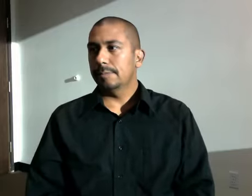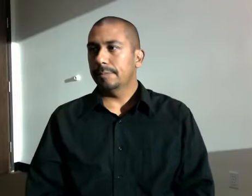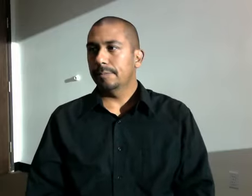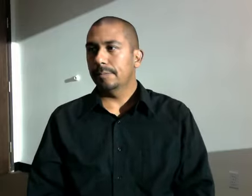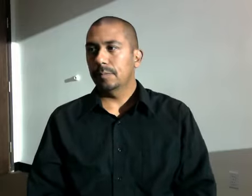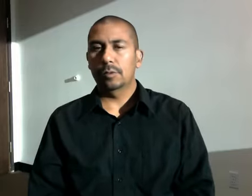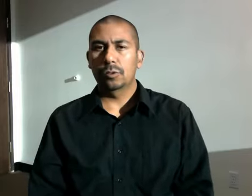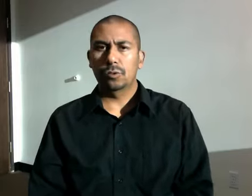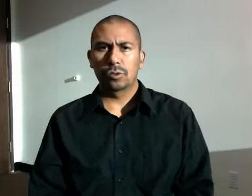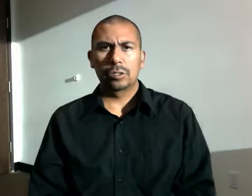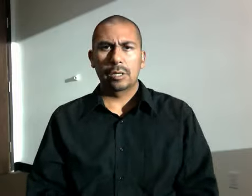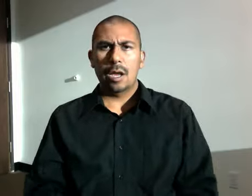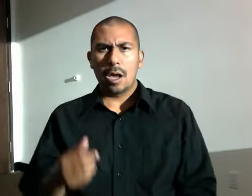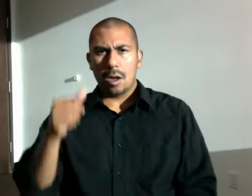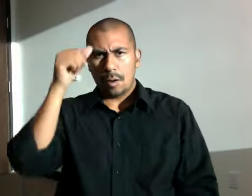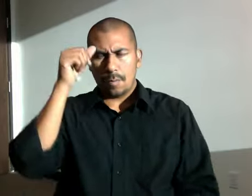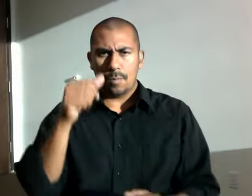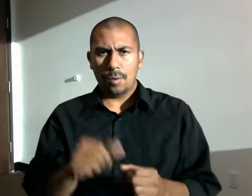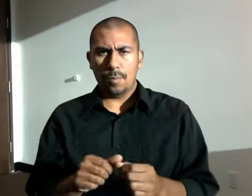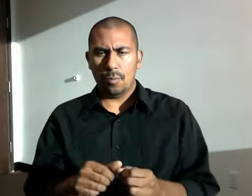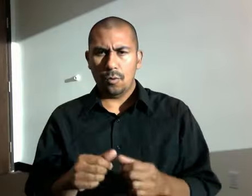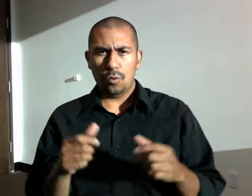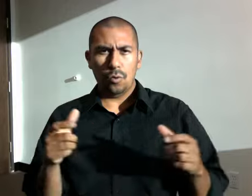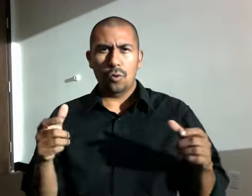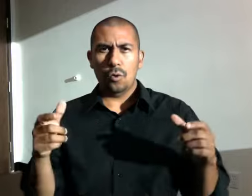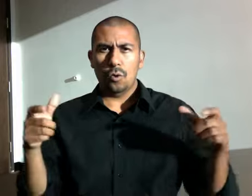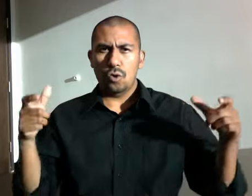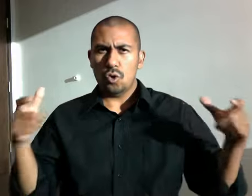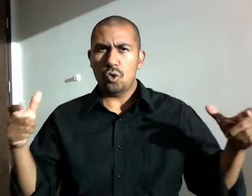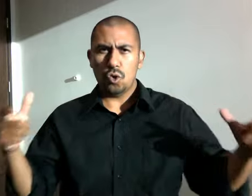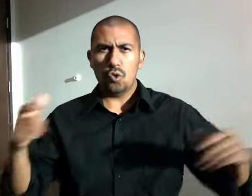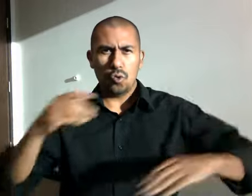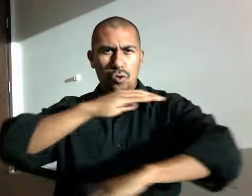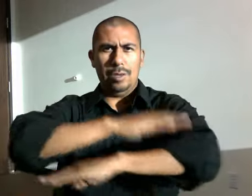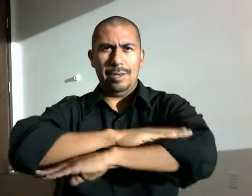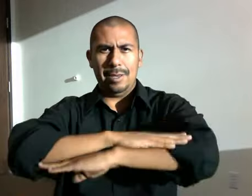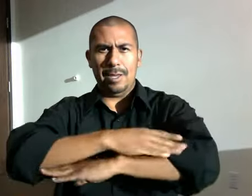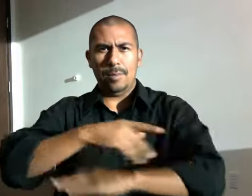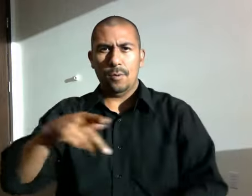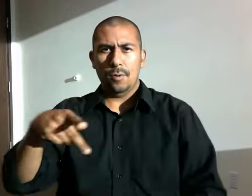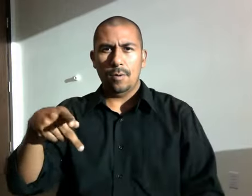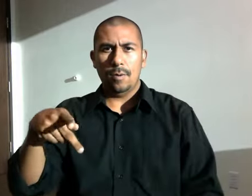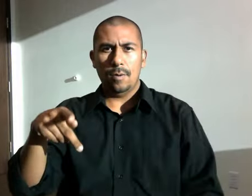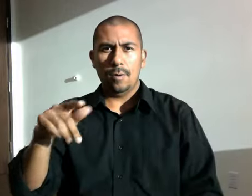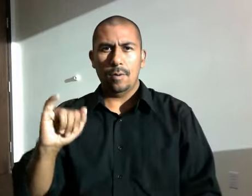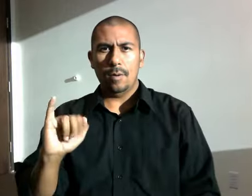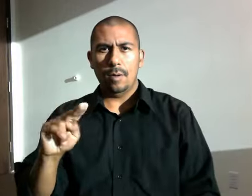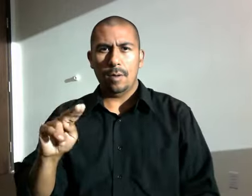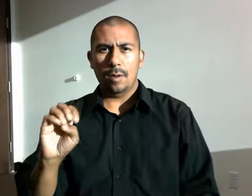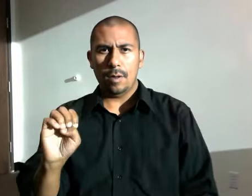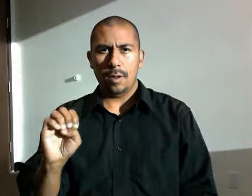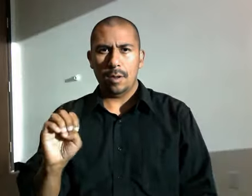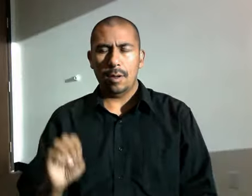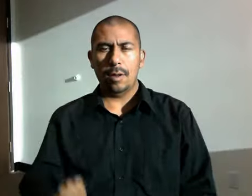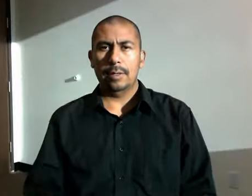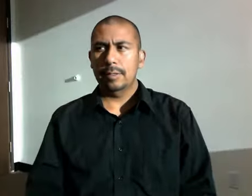There was a huge pine table in the kitchen with an old red settle where the farm workers used to come and sit and